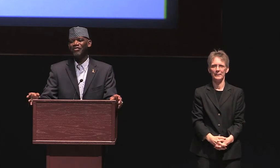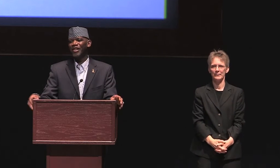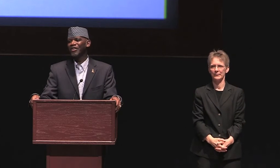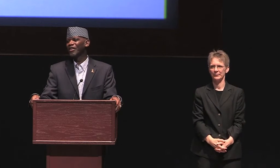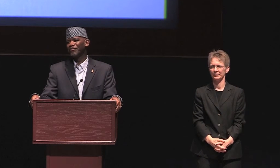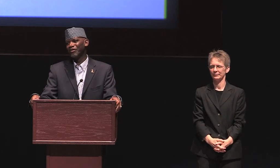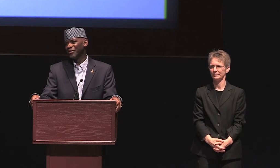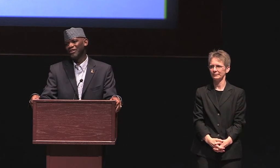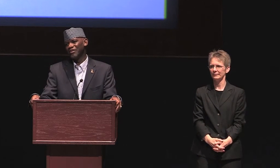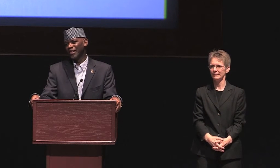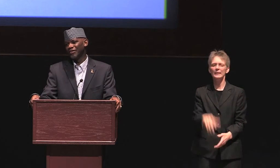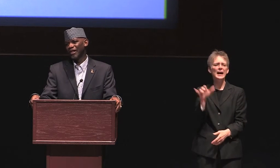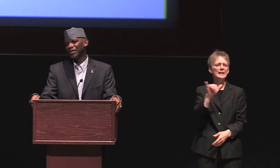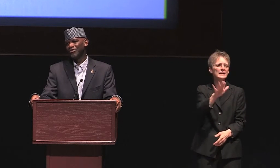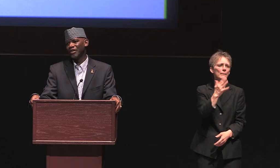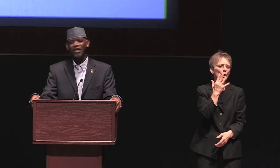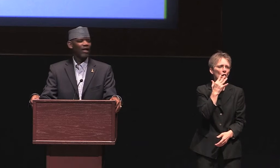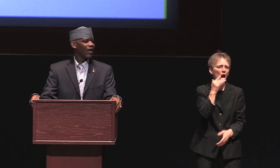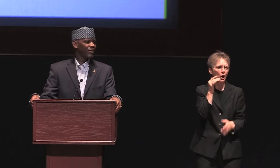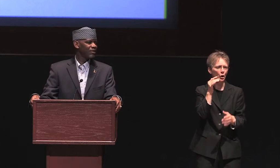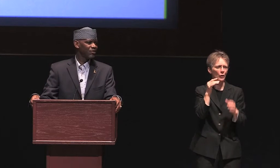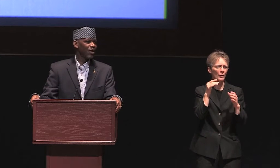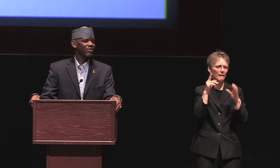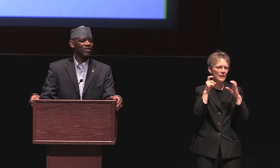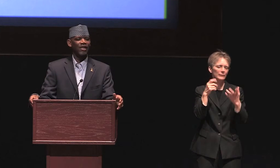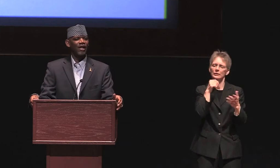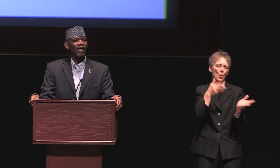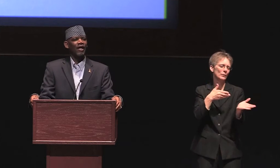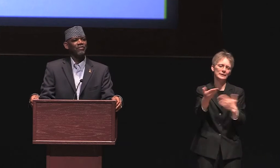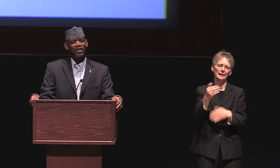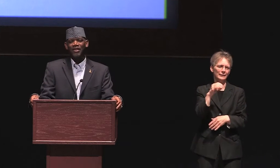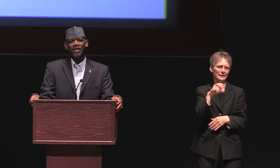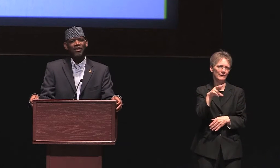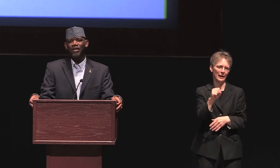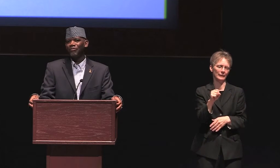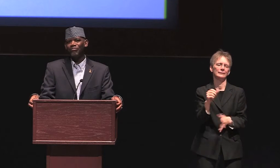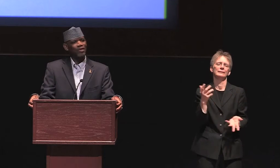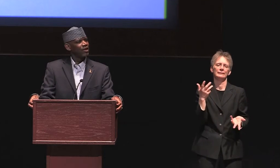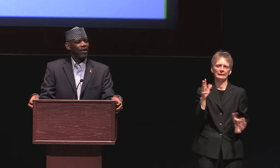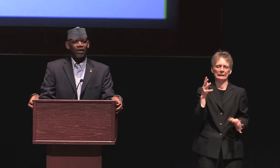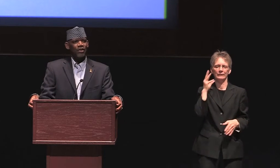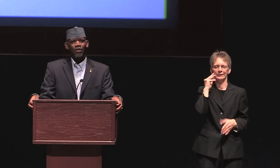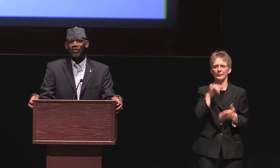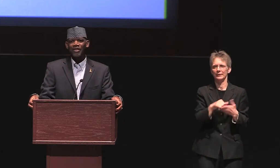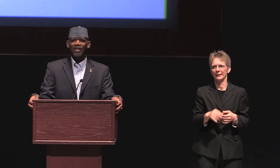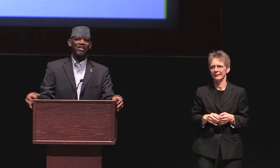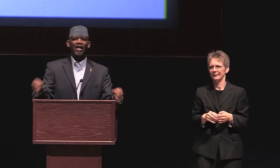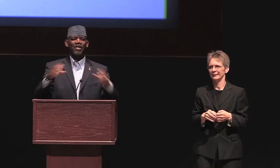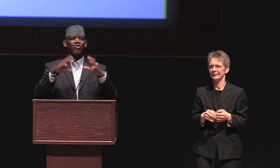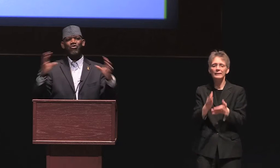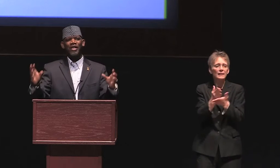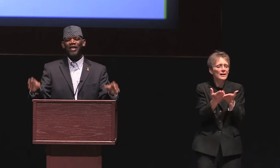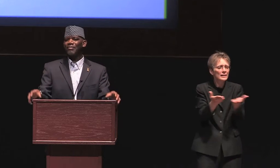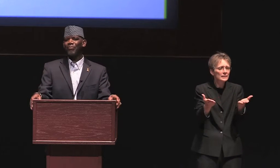Don't even take your color film to CVS. I mean, real. I mean, you know, I'm just saying. I've done it, and you know, things that I